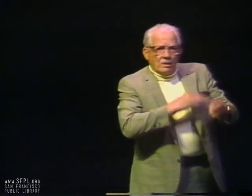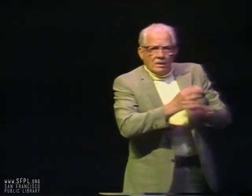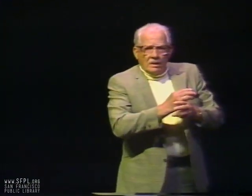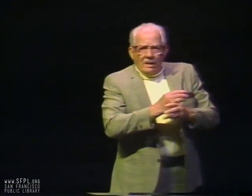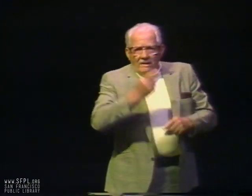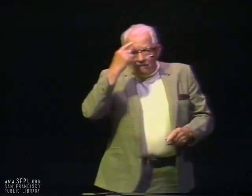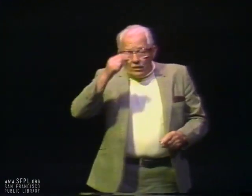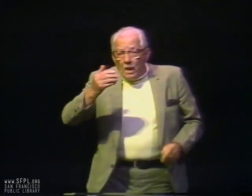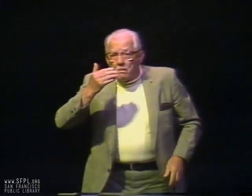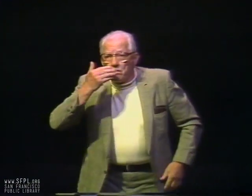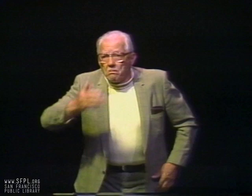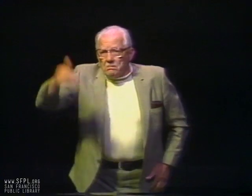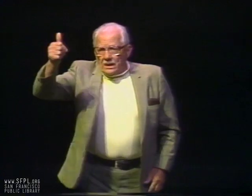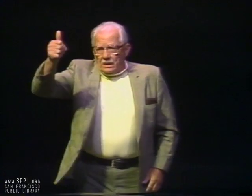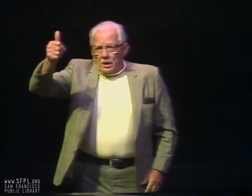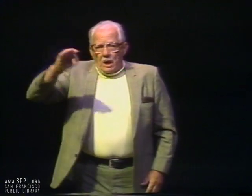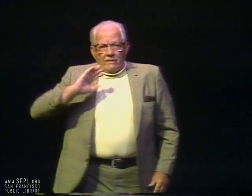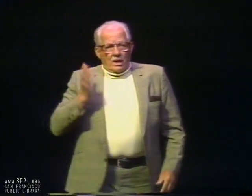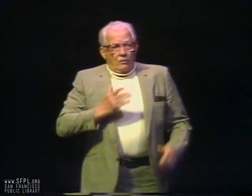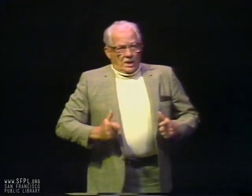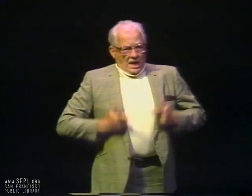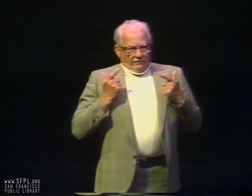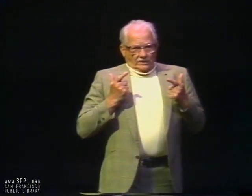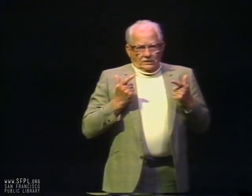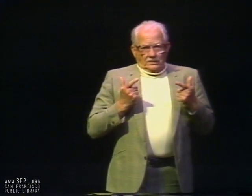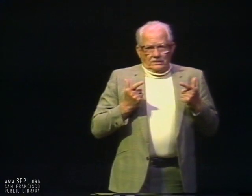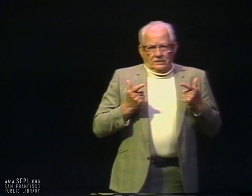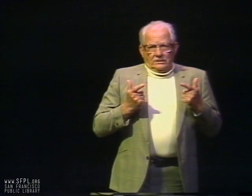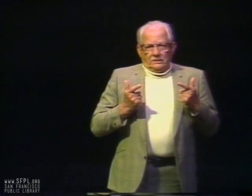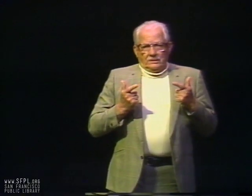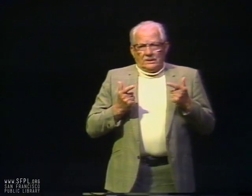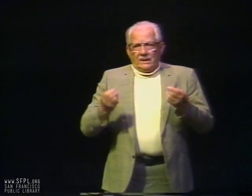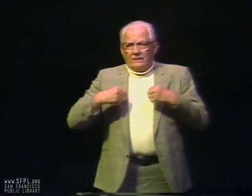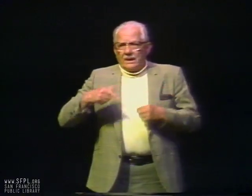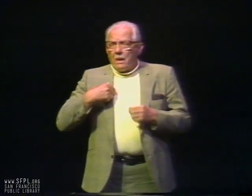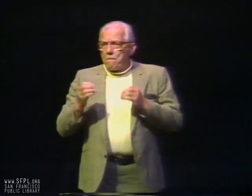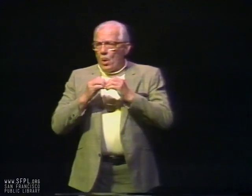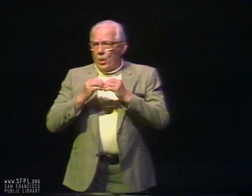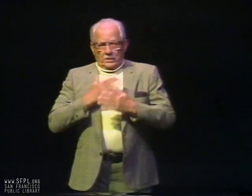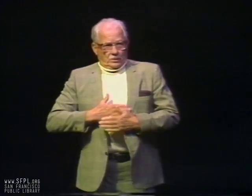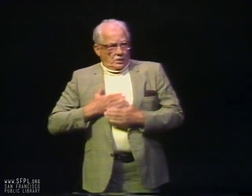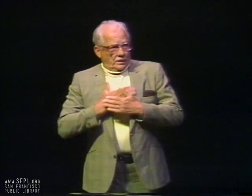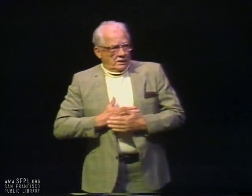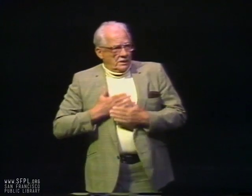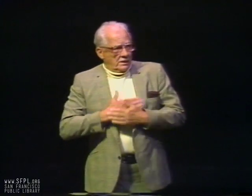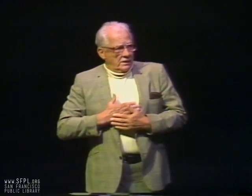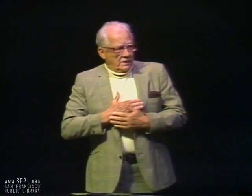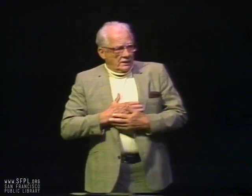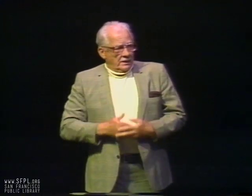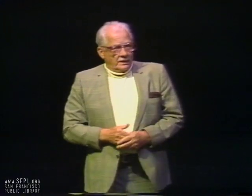anyone for the betterment of our lives, for making ourselves